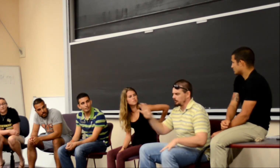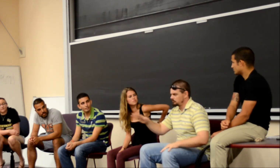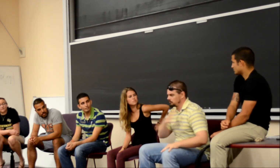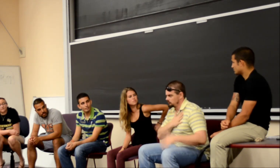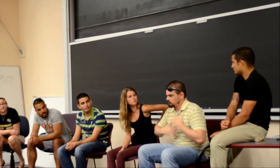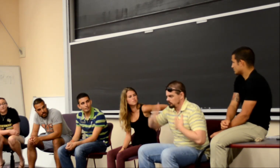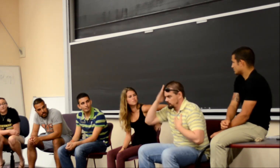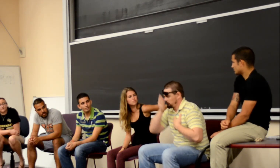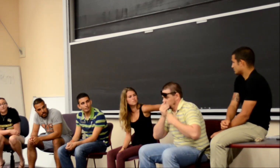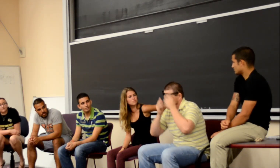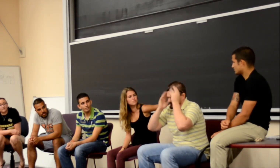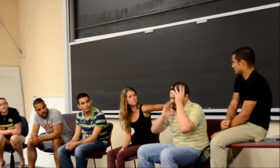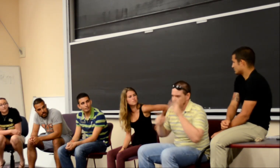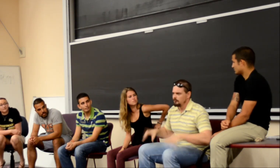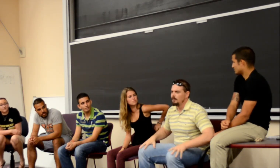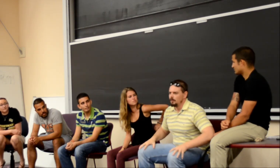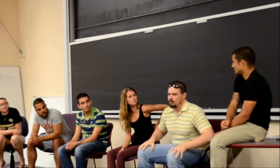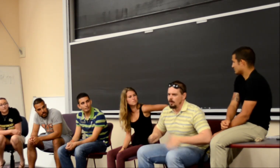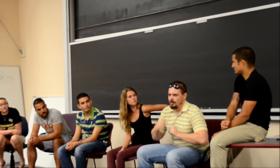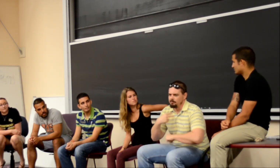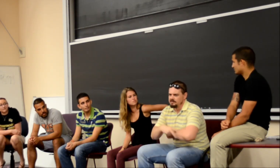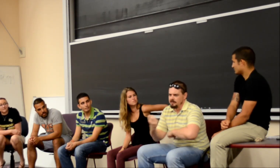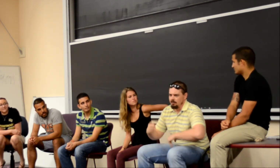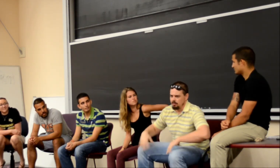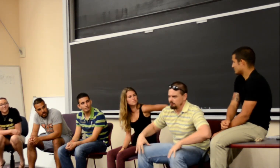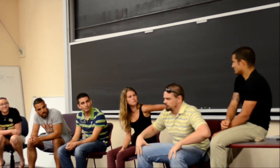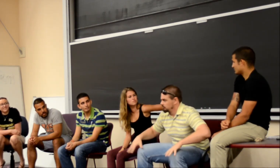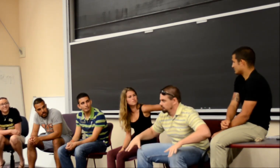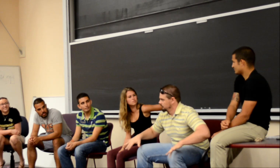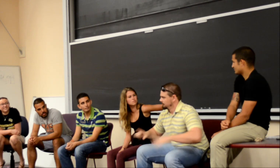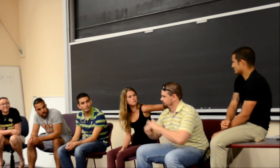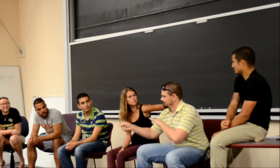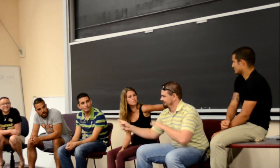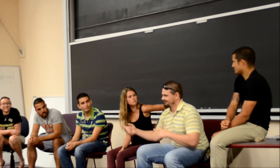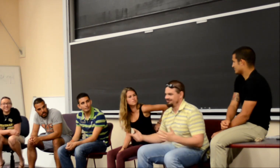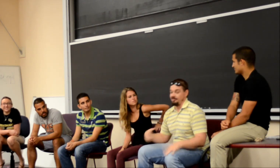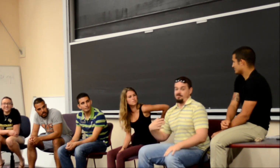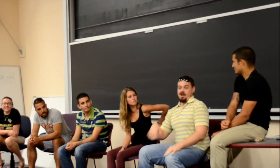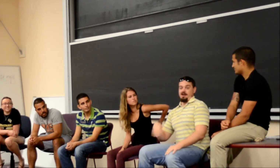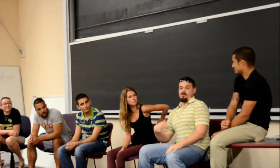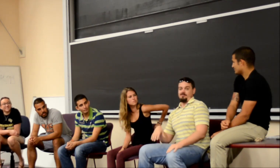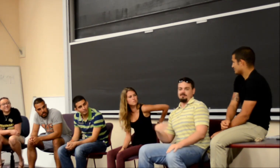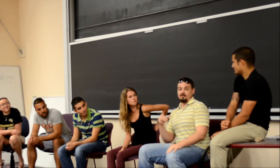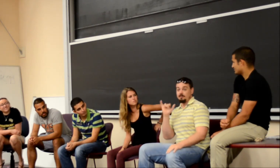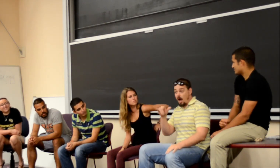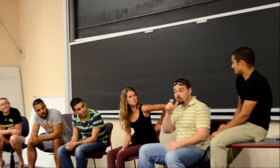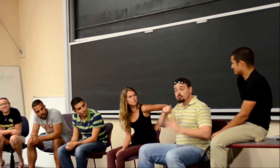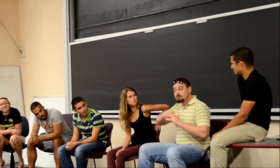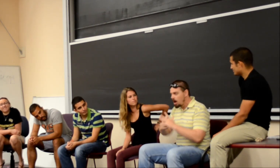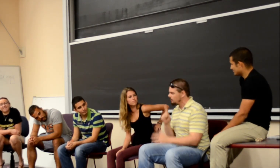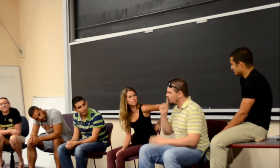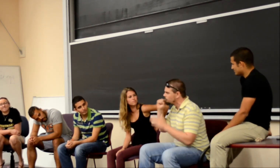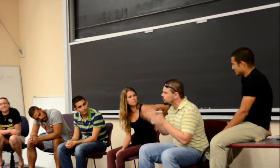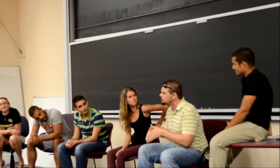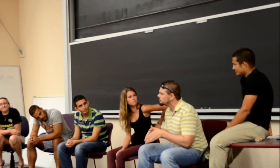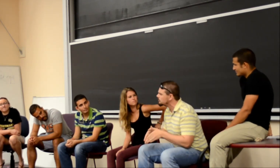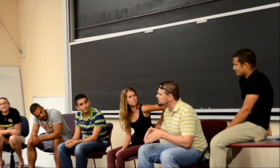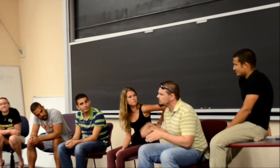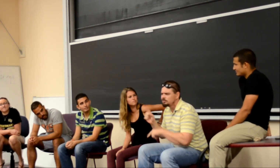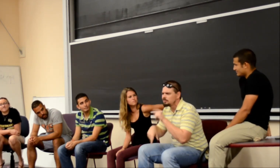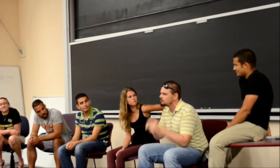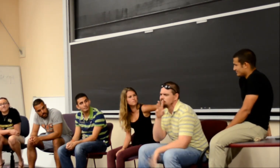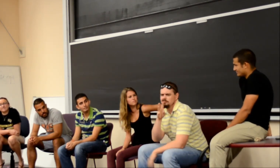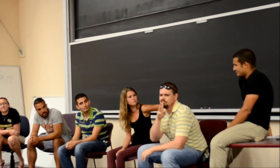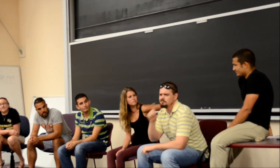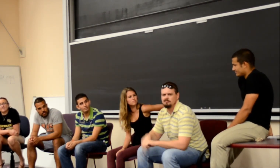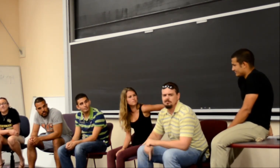baseball player. They weren't able to communicate. You know how the pitcher will do all these different little signs and then they steal a base? That